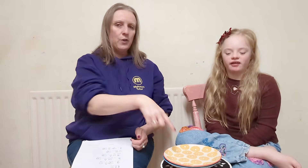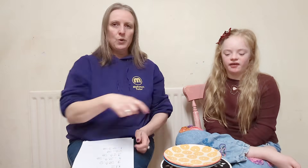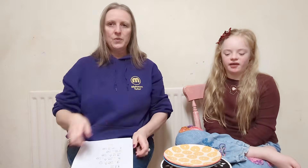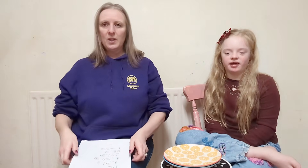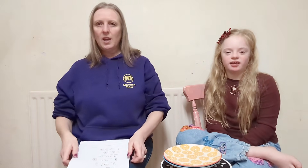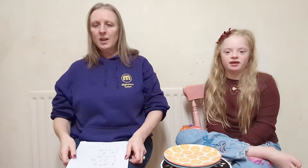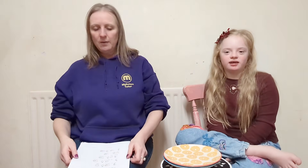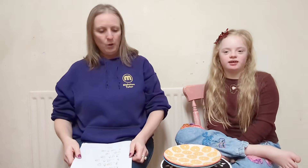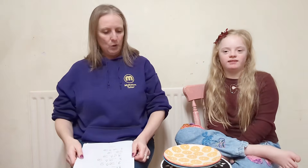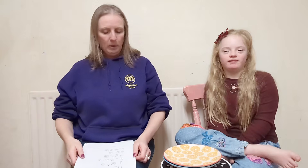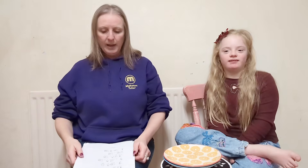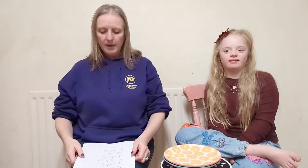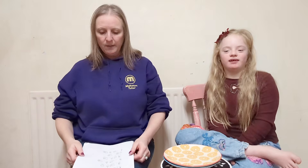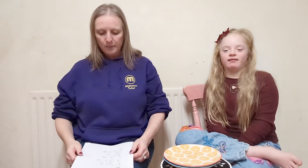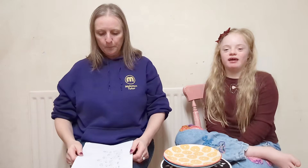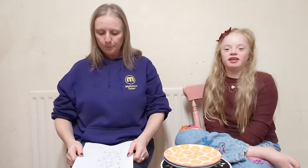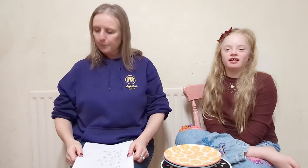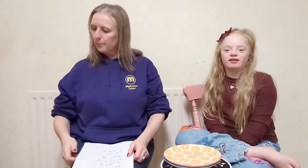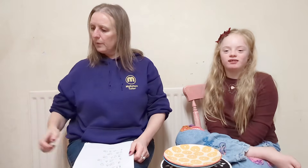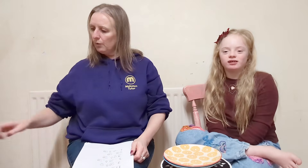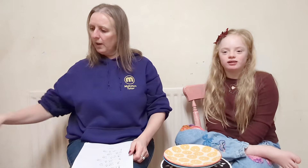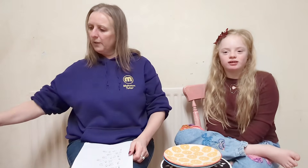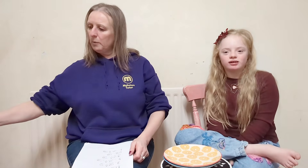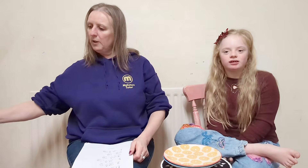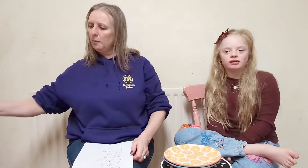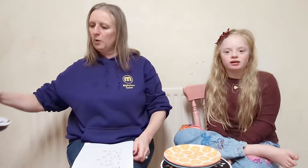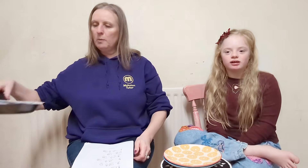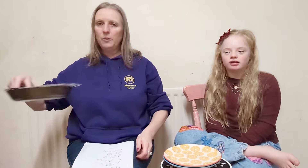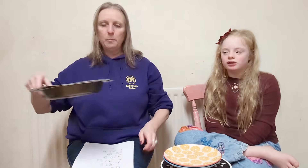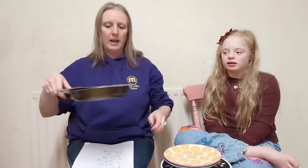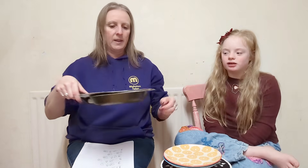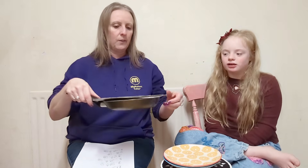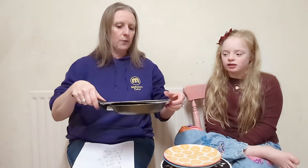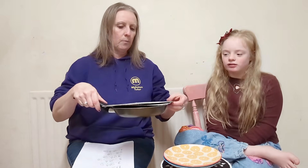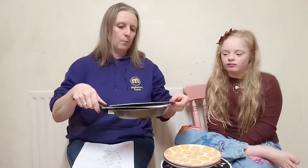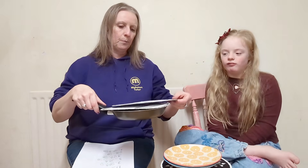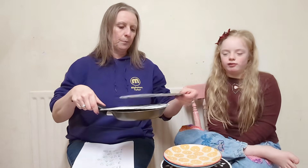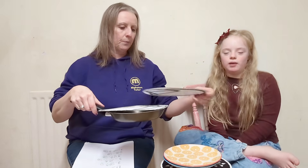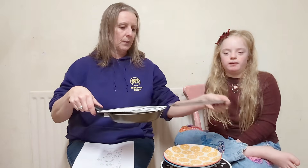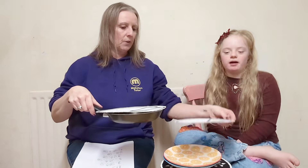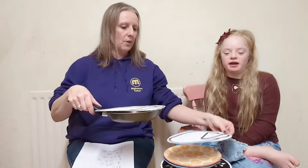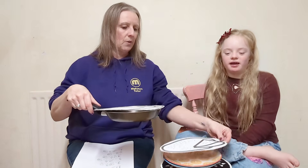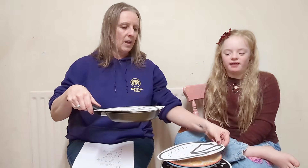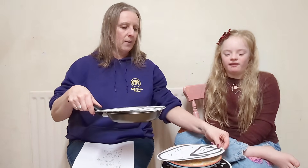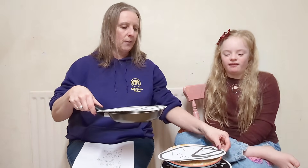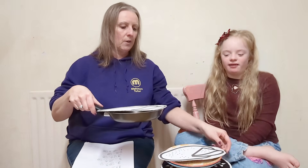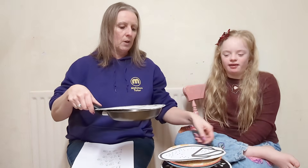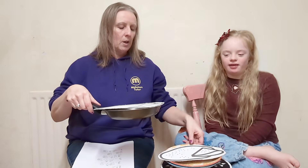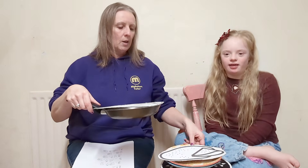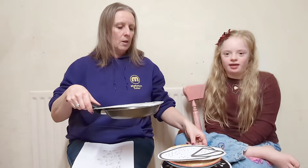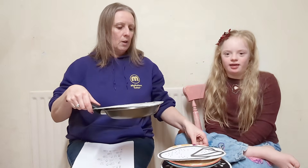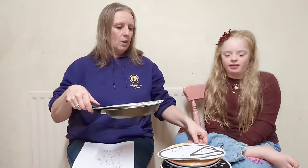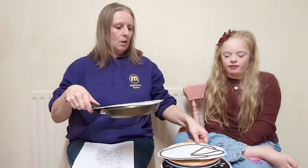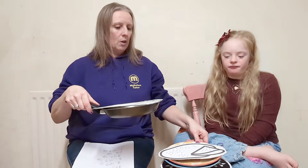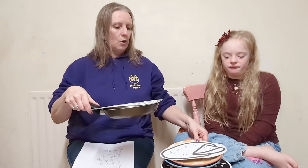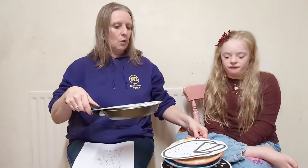yours, okay? Got your plate. Right, so we need to put them onto plates. Oh, really? So there's your